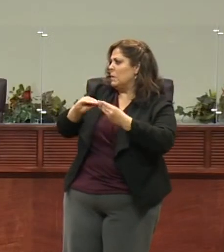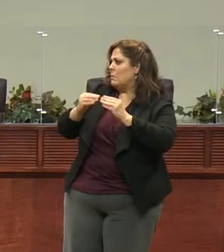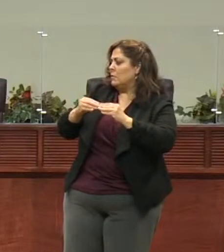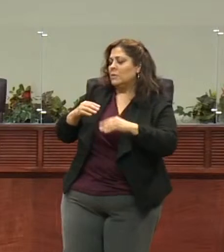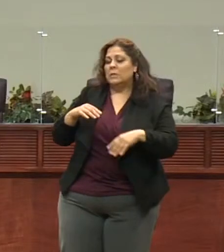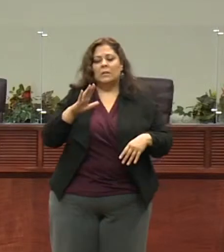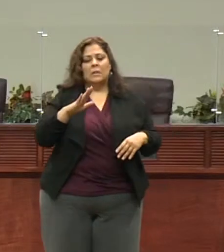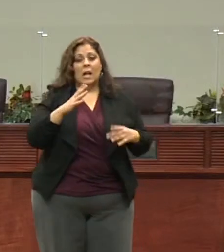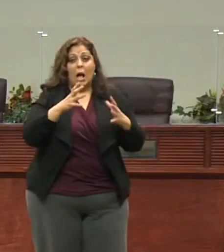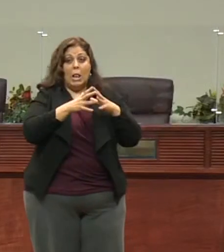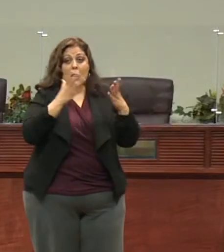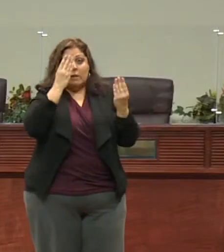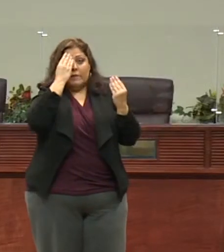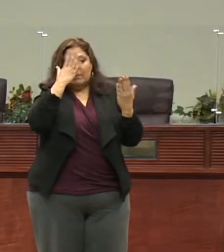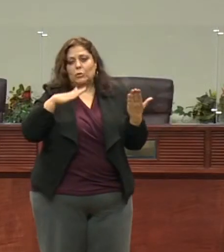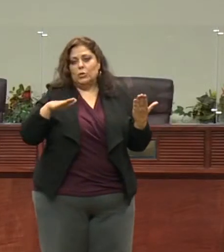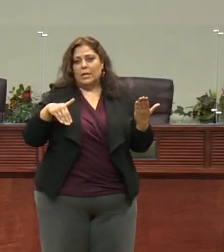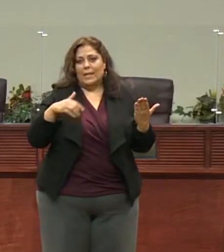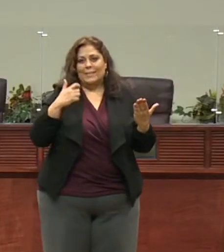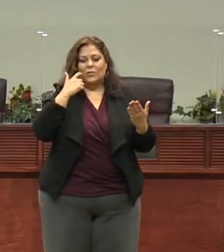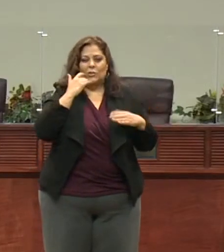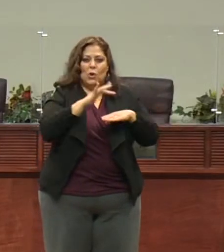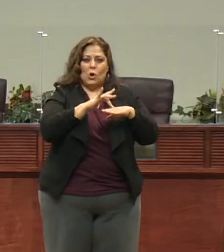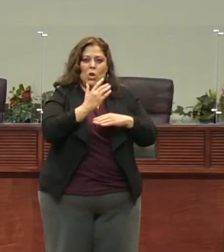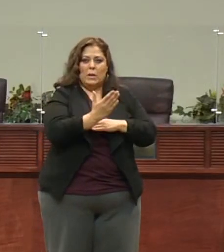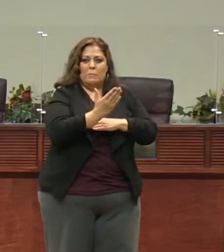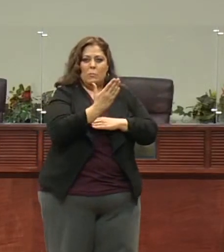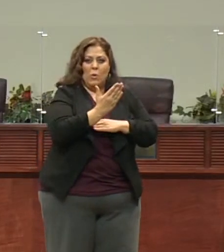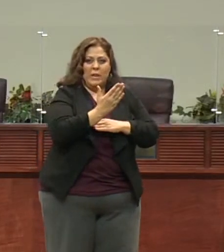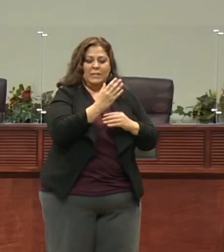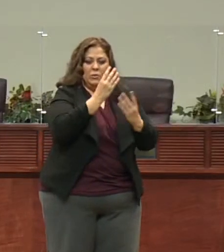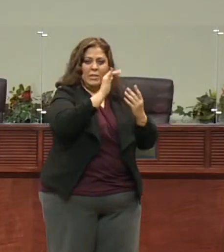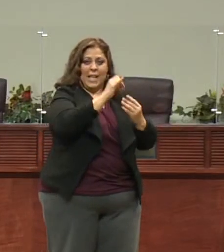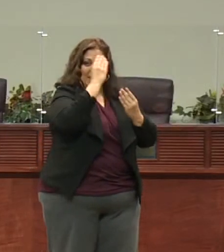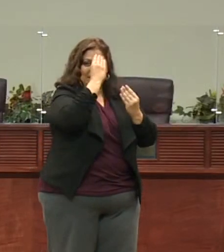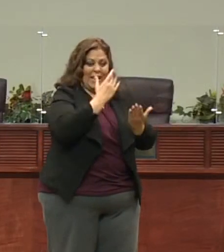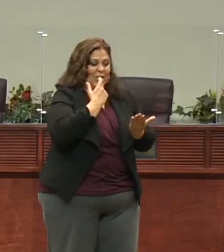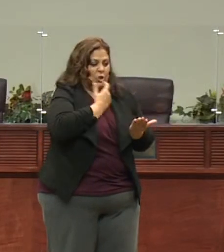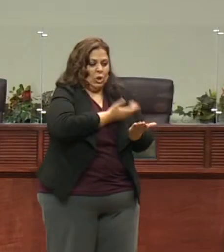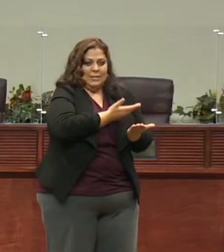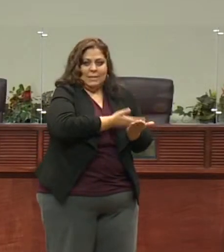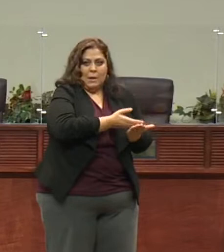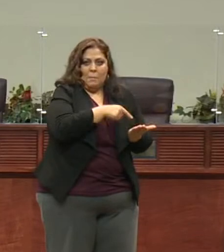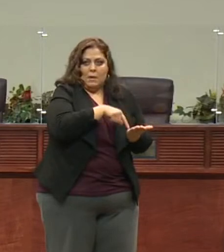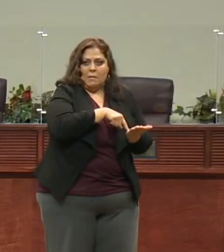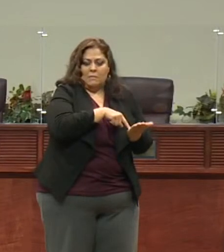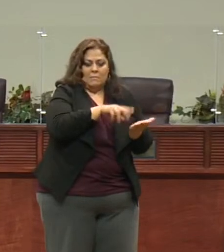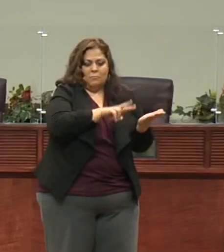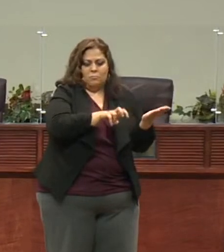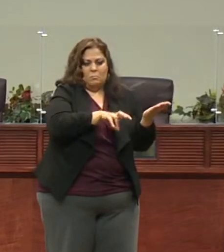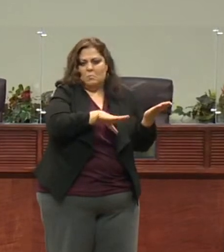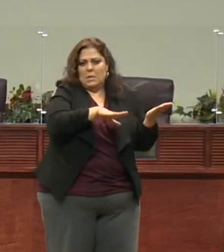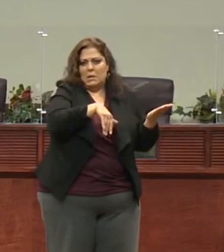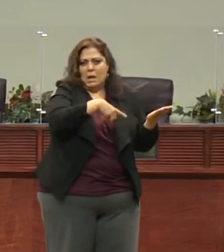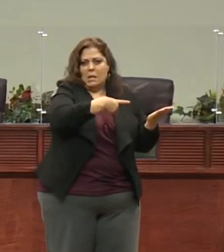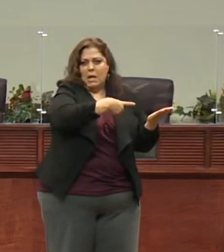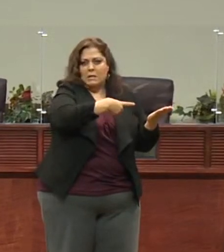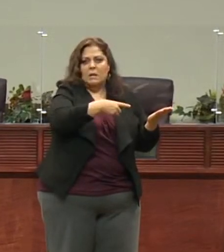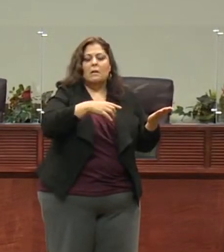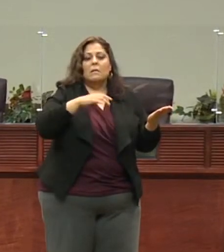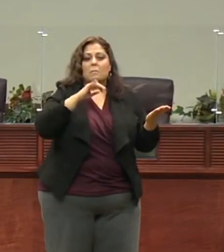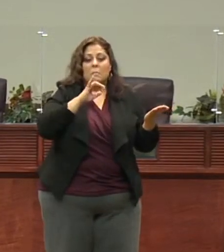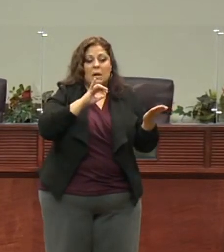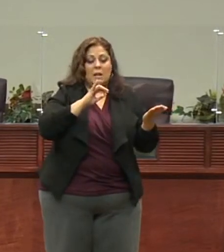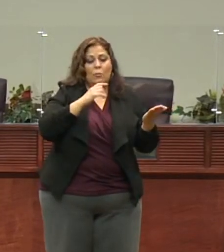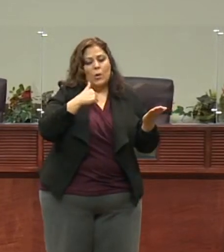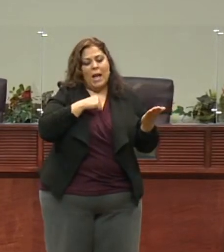yet. It's early in the morning, so the data just came in. But we could explore what type of information we can